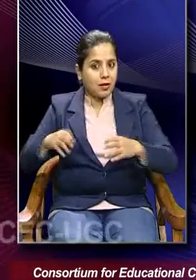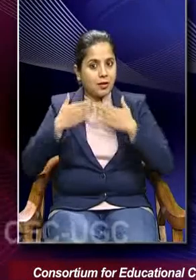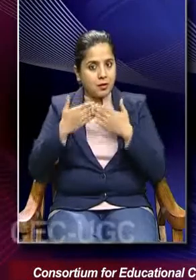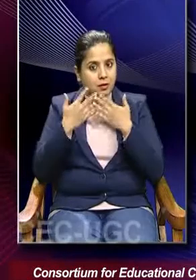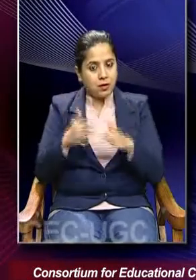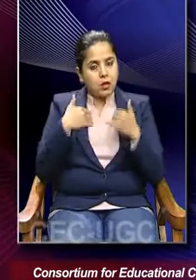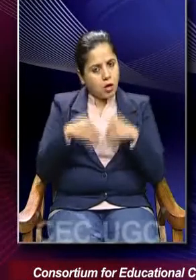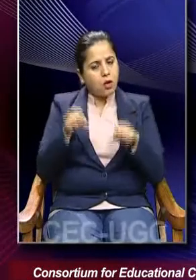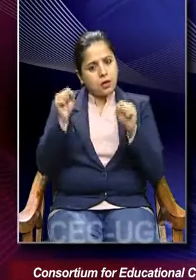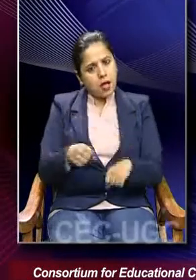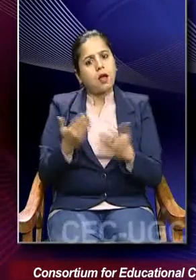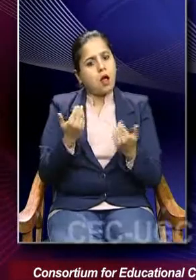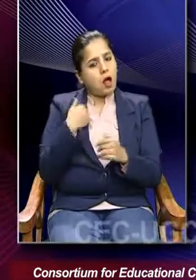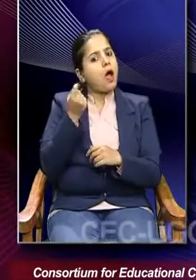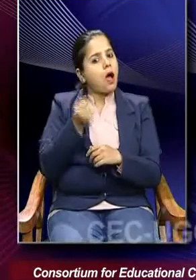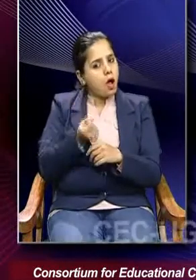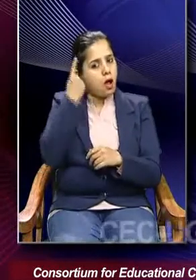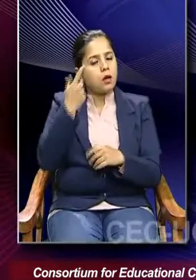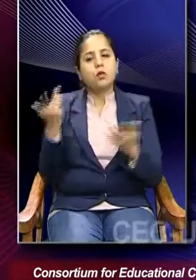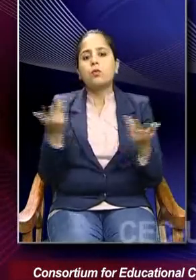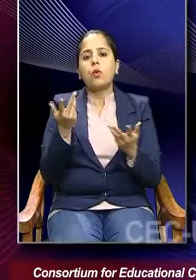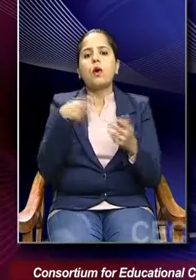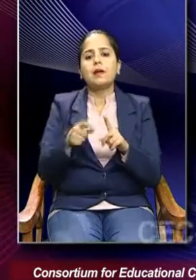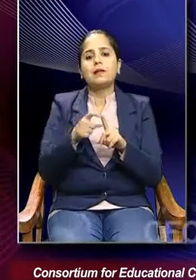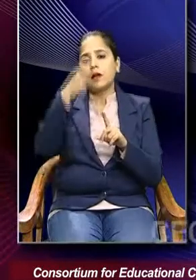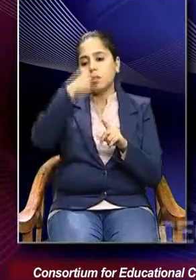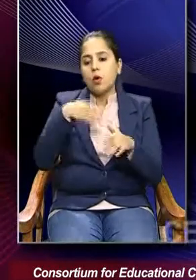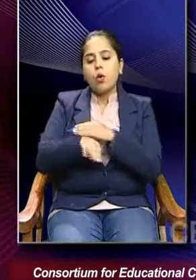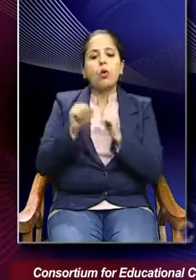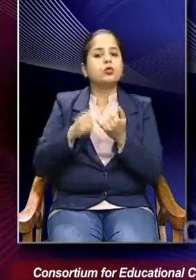be able to understand what is the discipline of